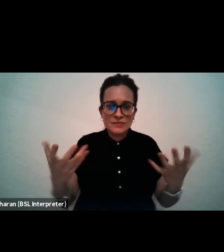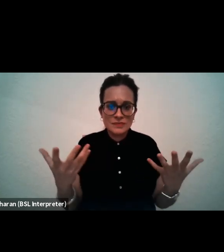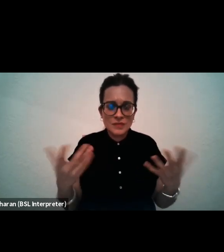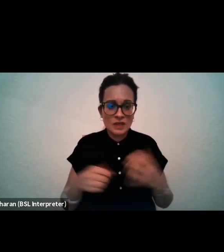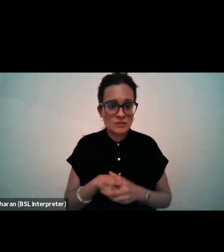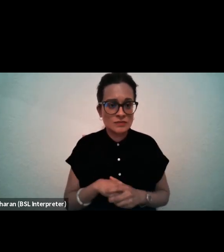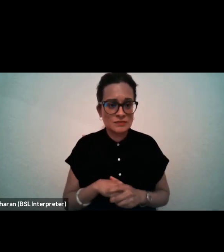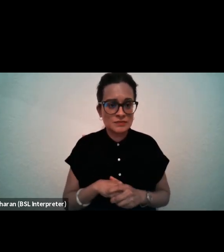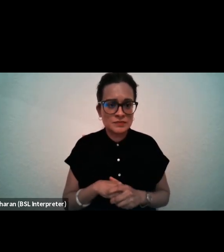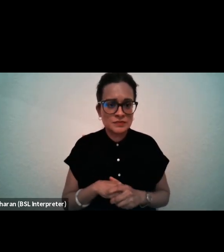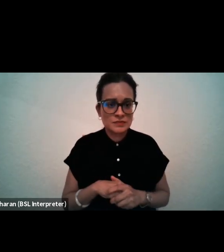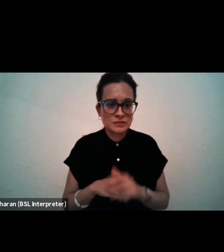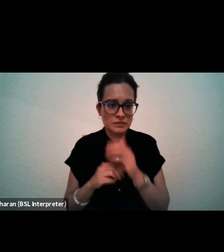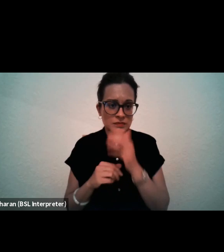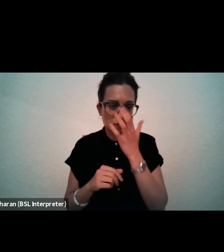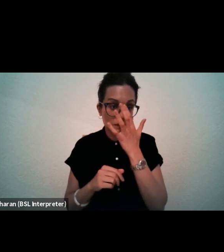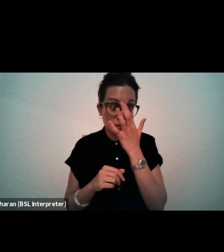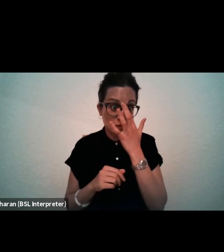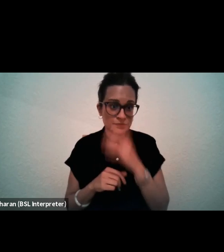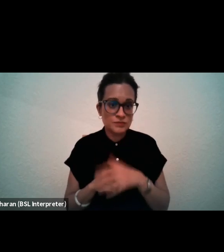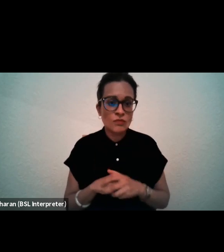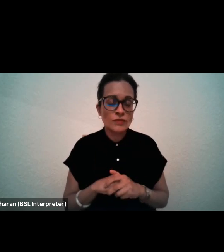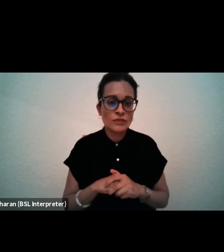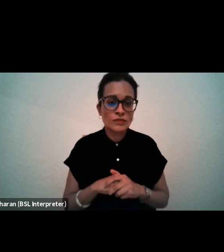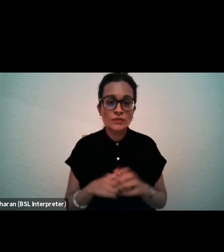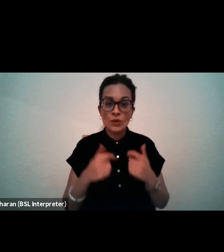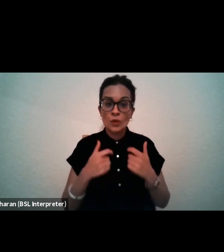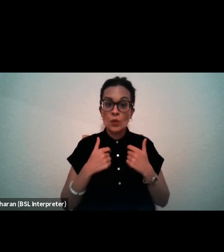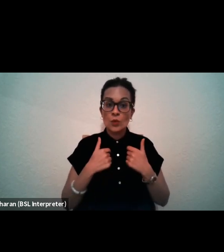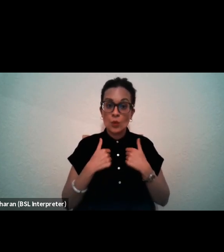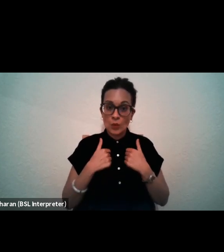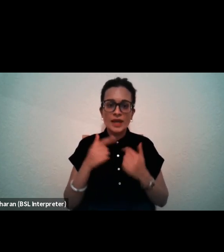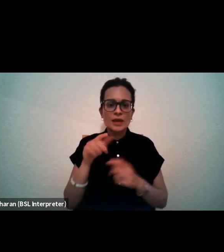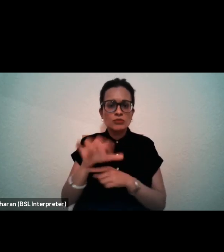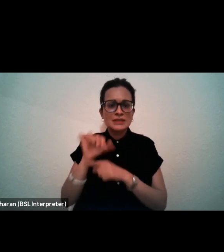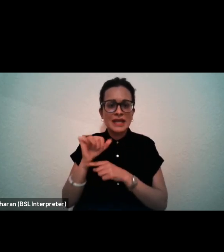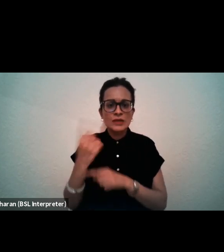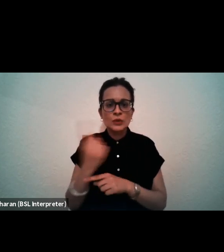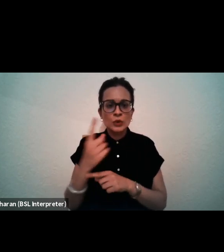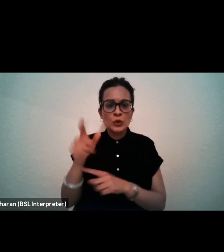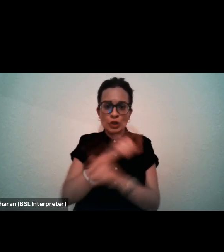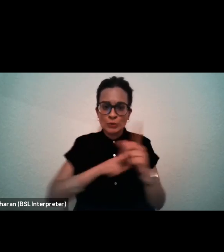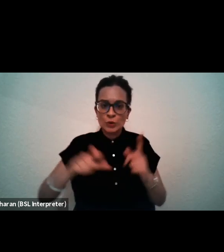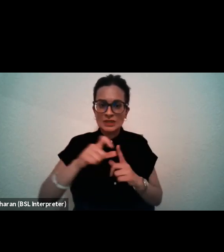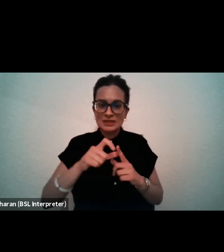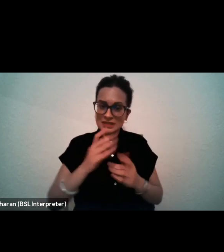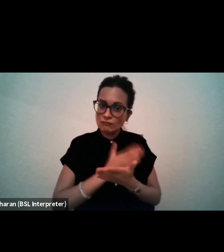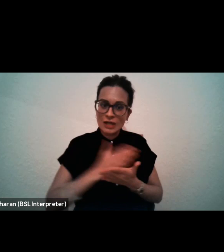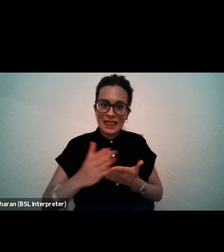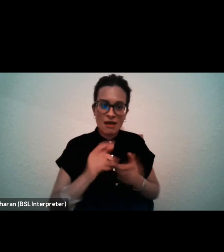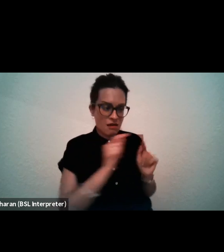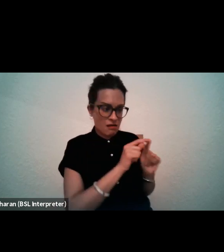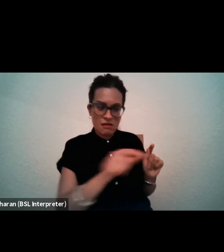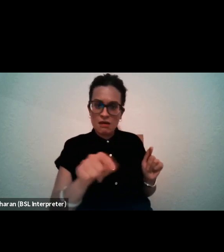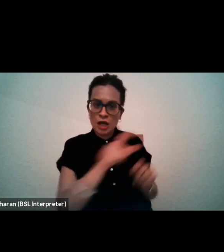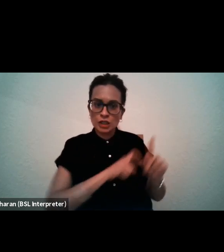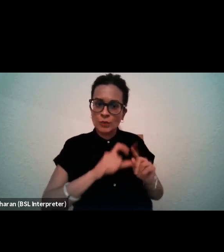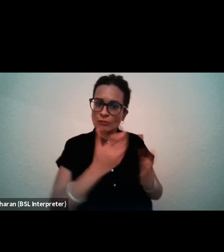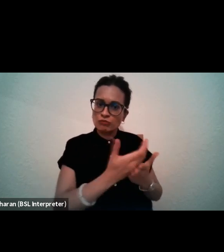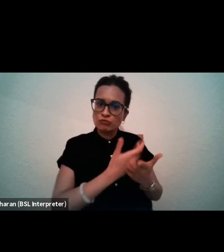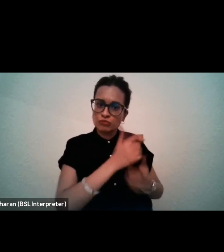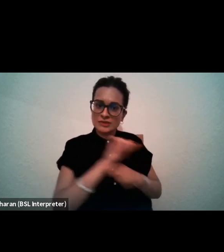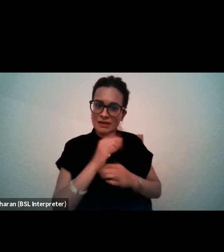We are really clear that we have to protect our communities, our wider communities. And I spoke earlier today, and you know,